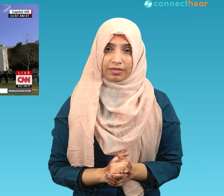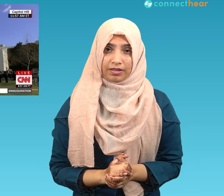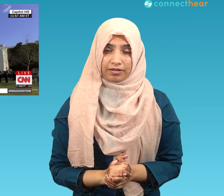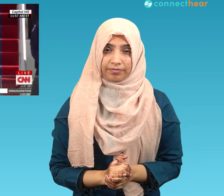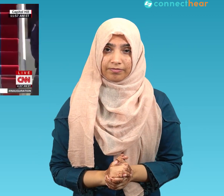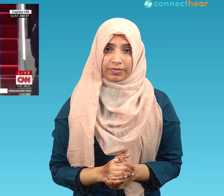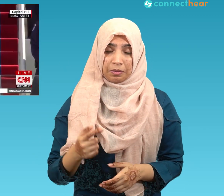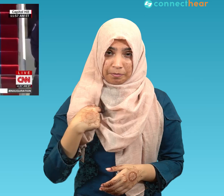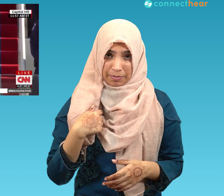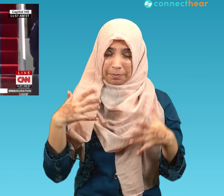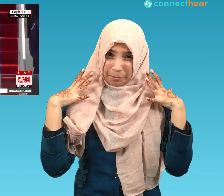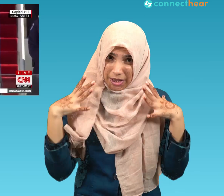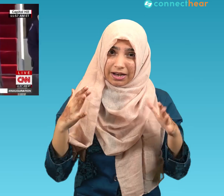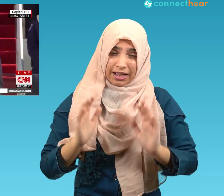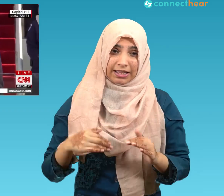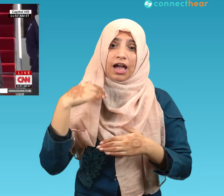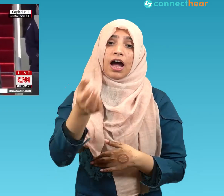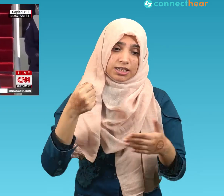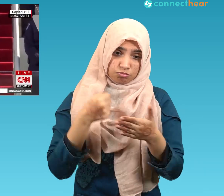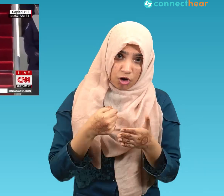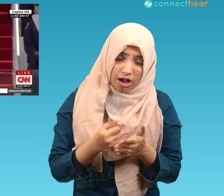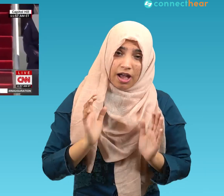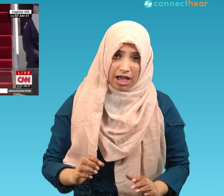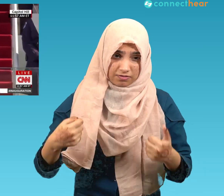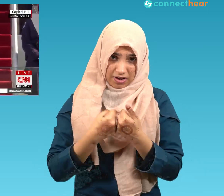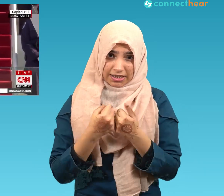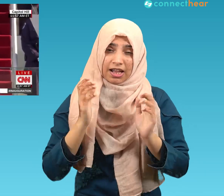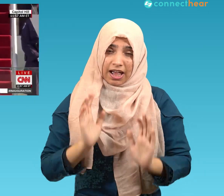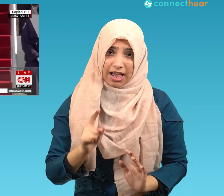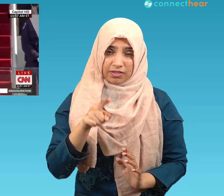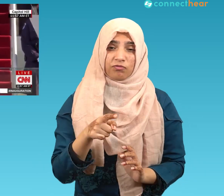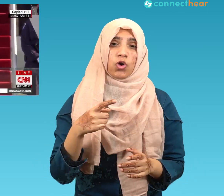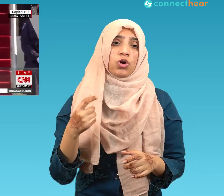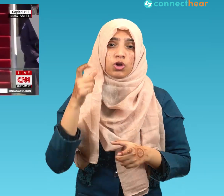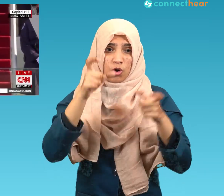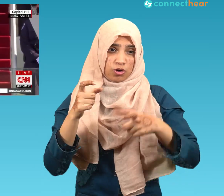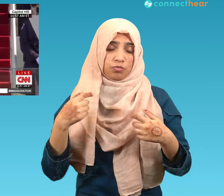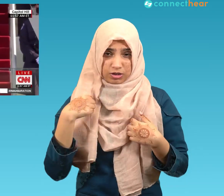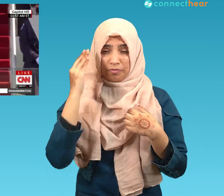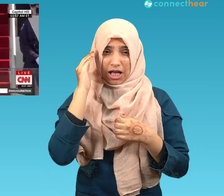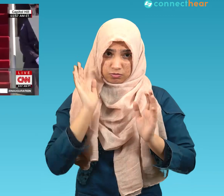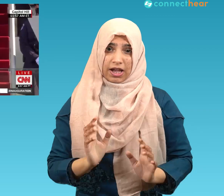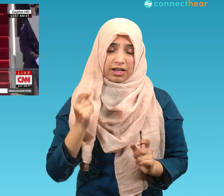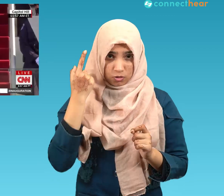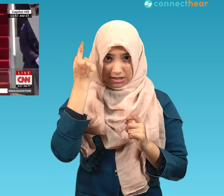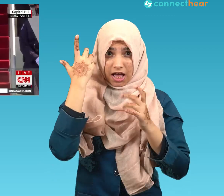Uniting to fight the foes we face: anger, resentment and hatred,